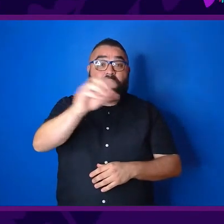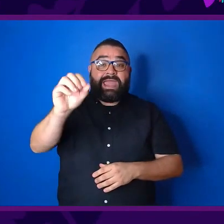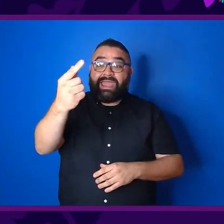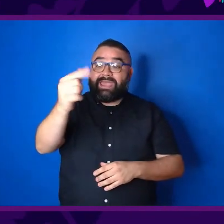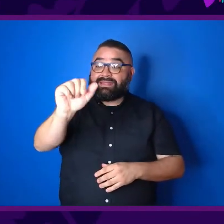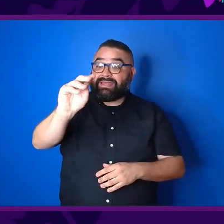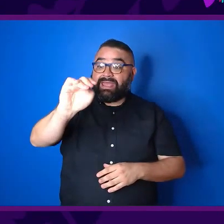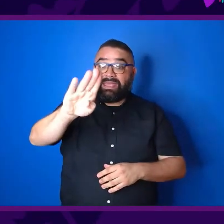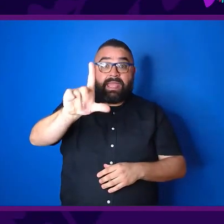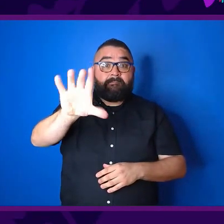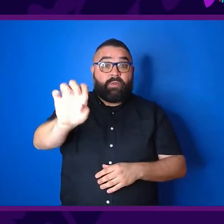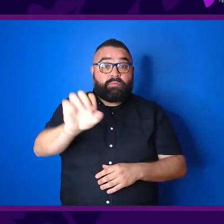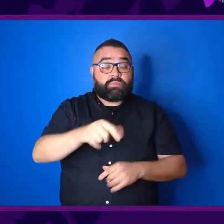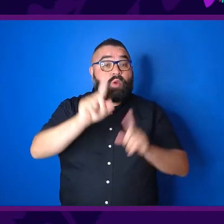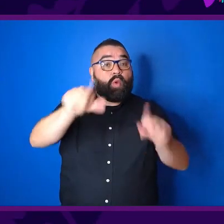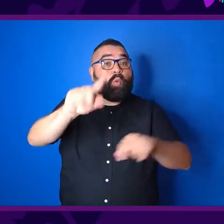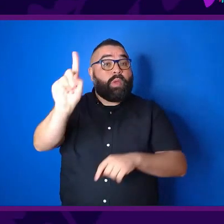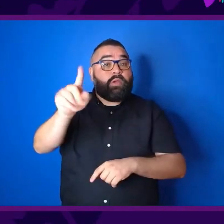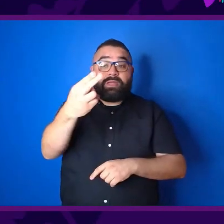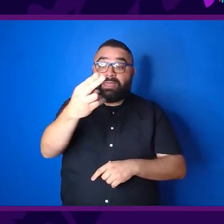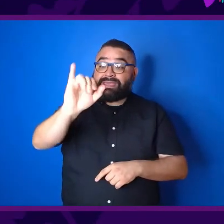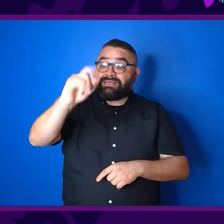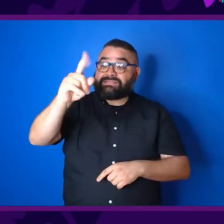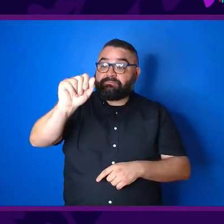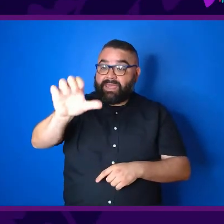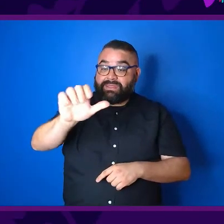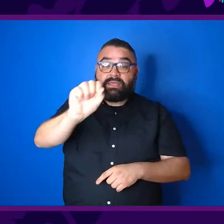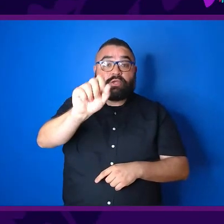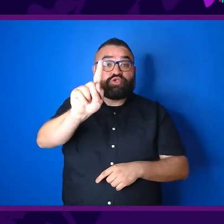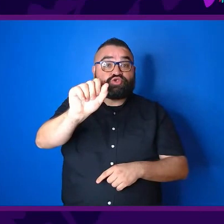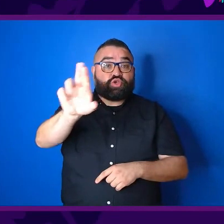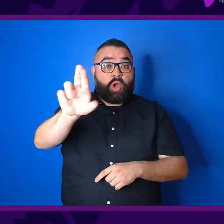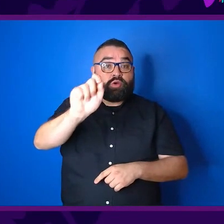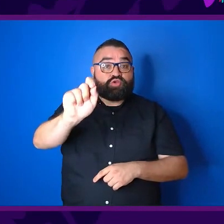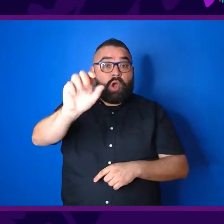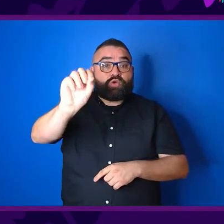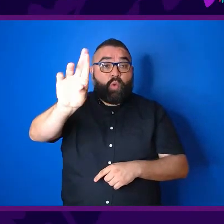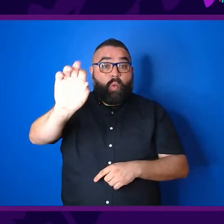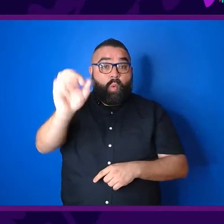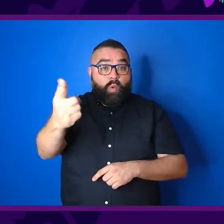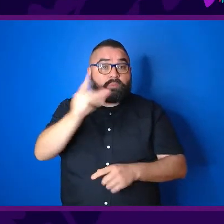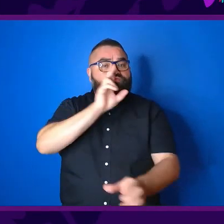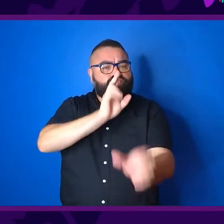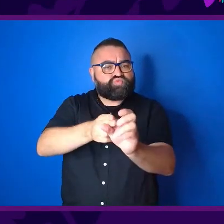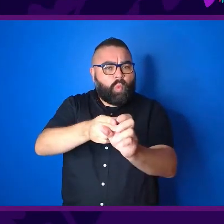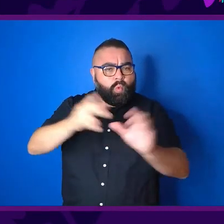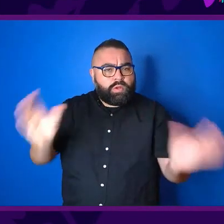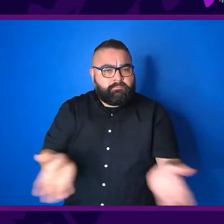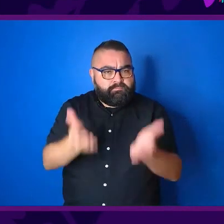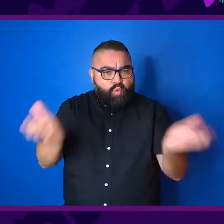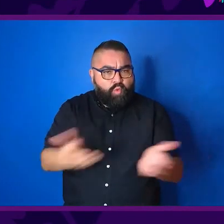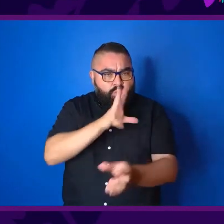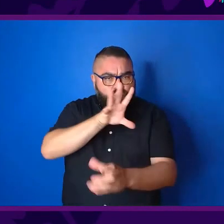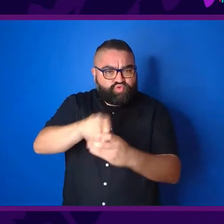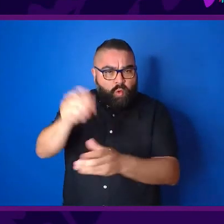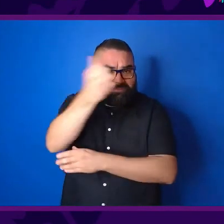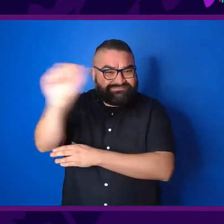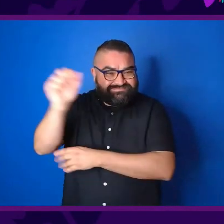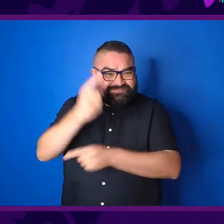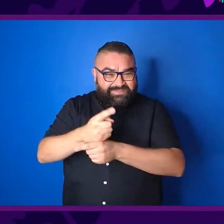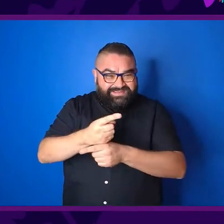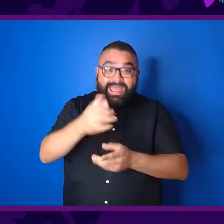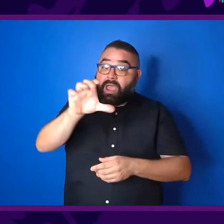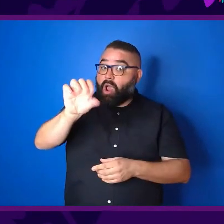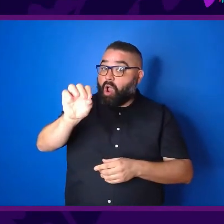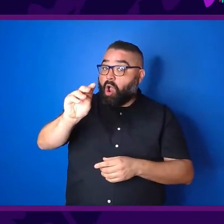to hispanicstar.org and join the movement. Also, a special thanks to Comcast for their support of tonight's celebration and their commitment to